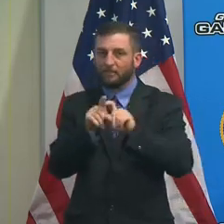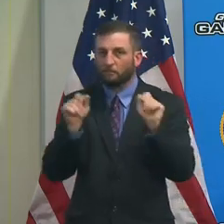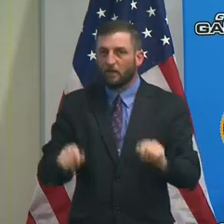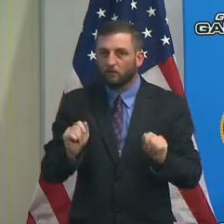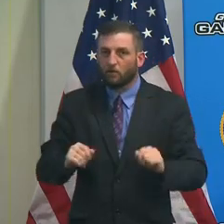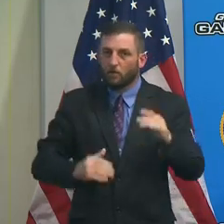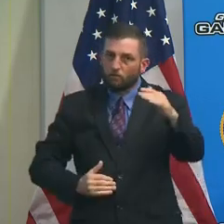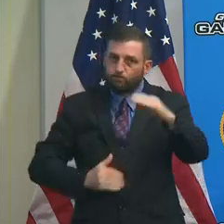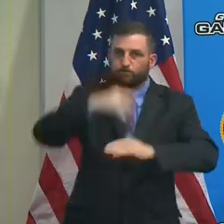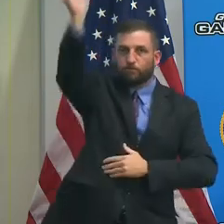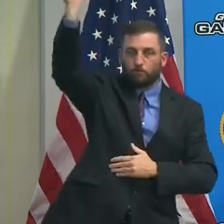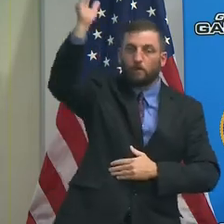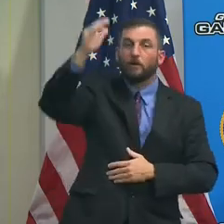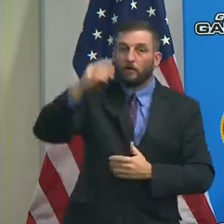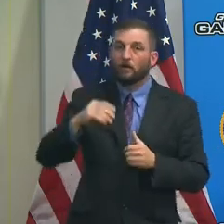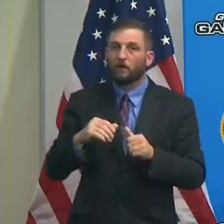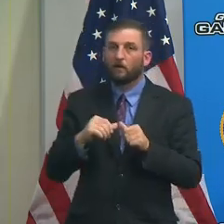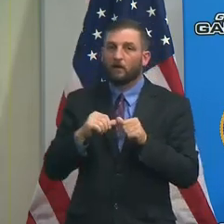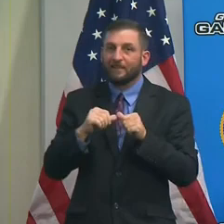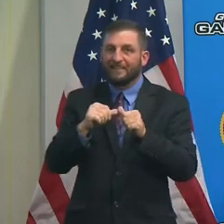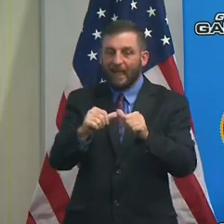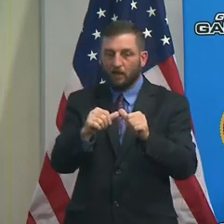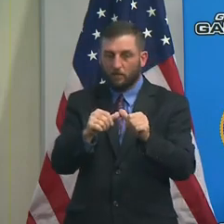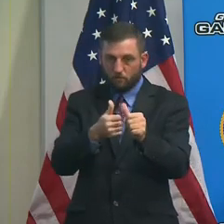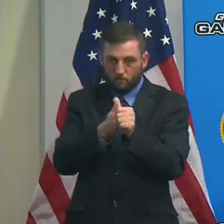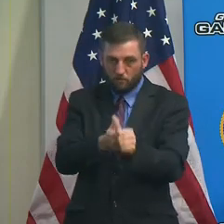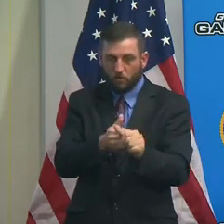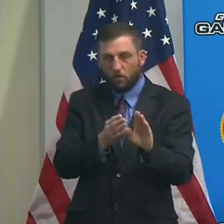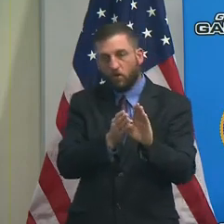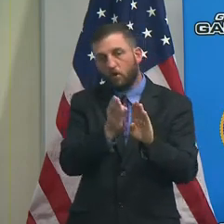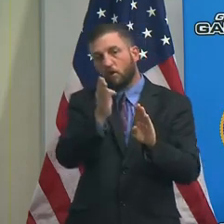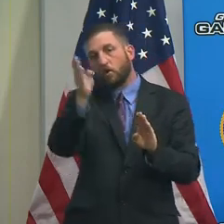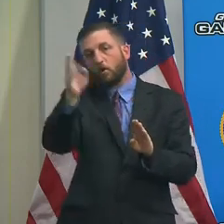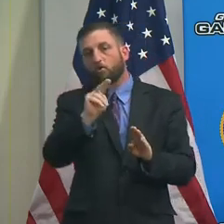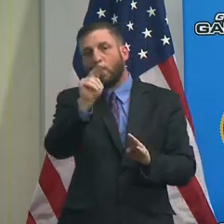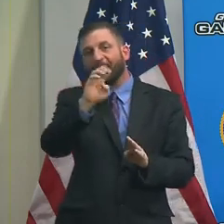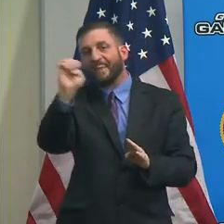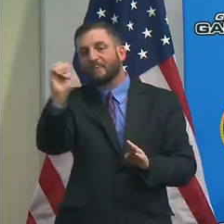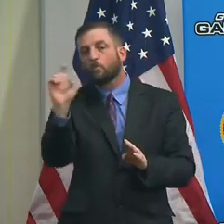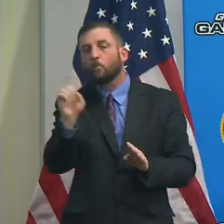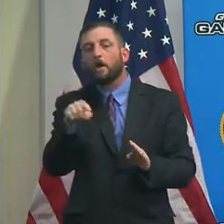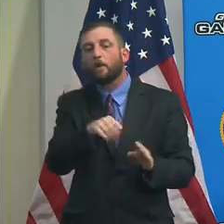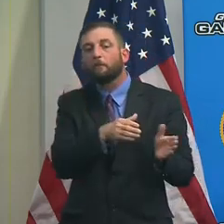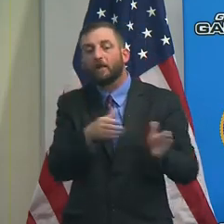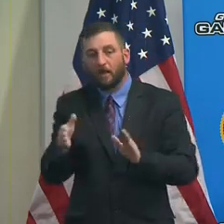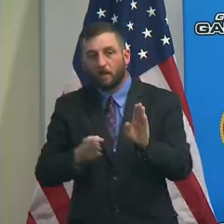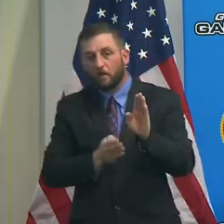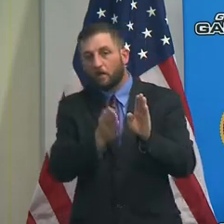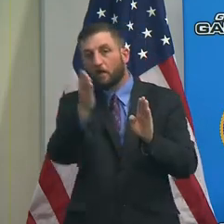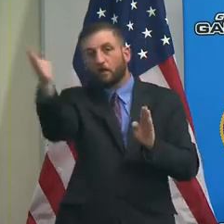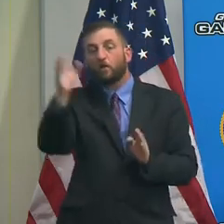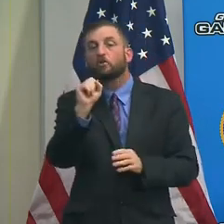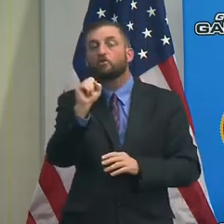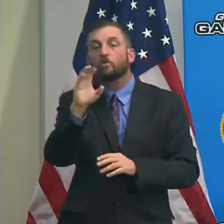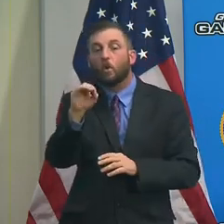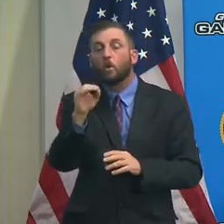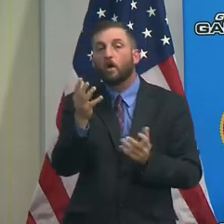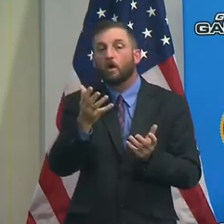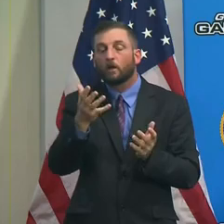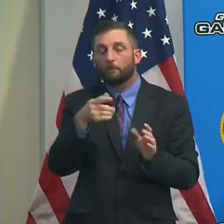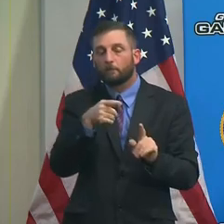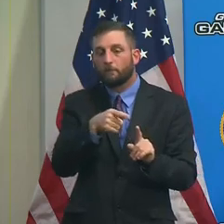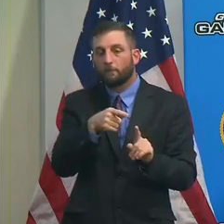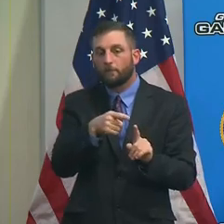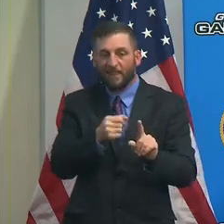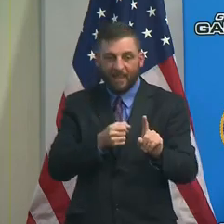can, that it stays true to the northeast direction that is forecasted, so that